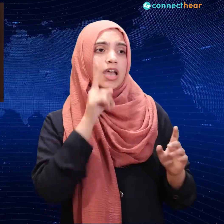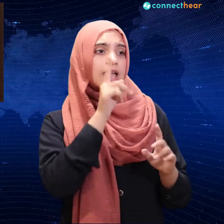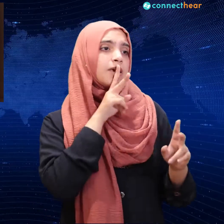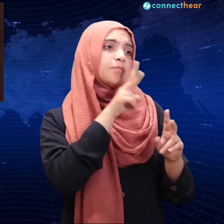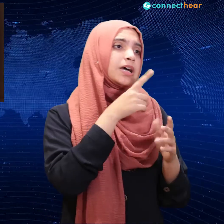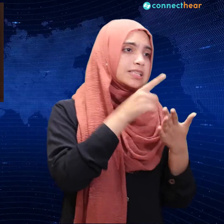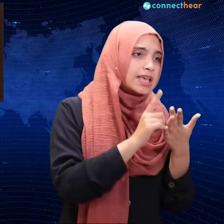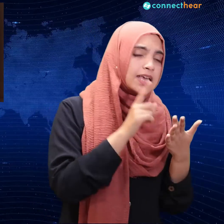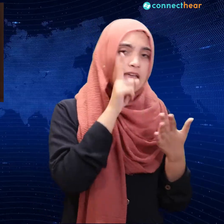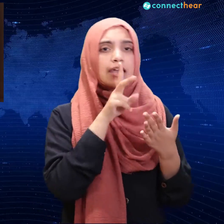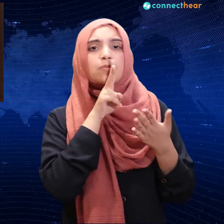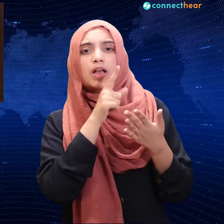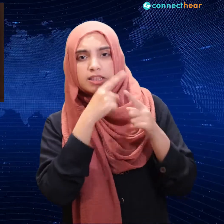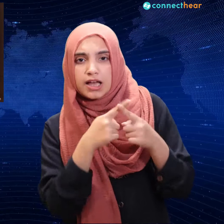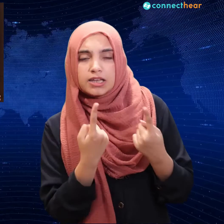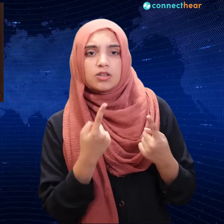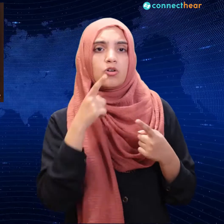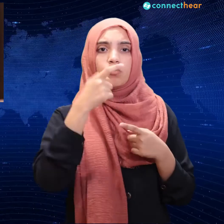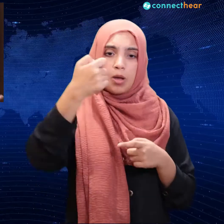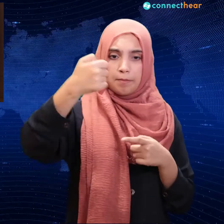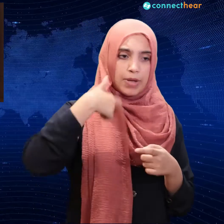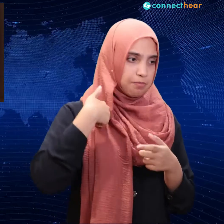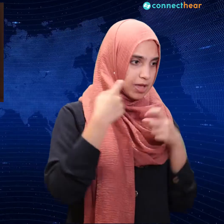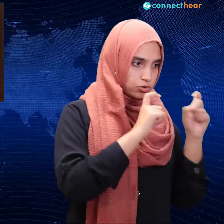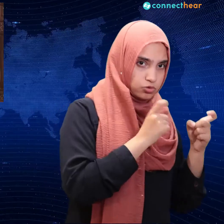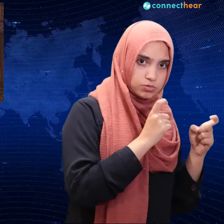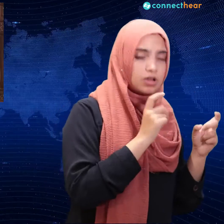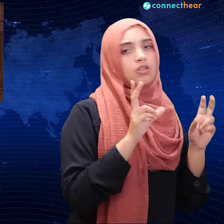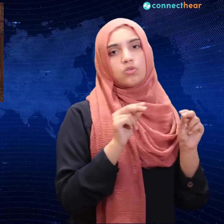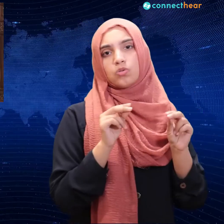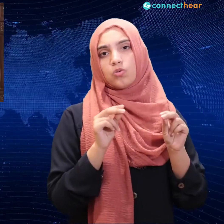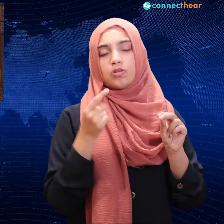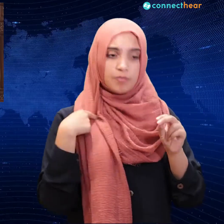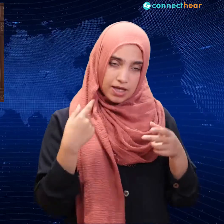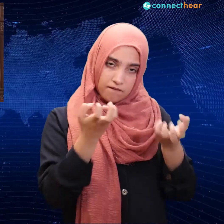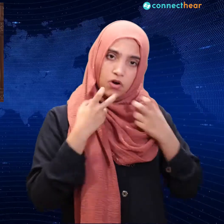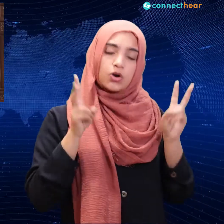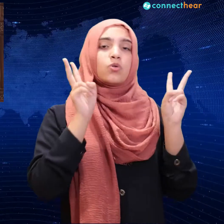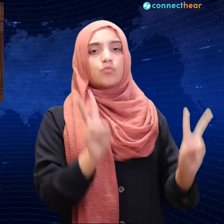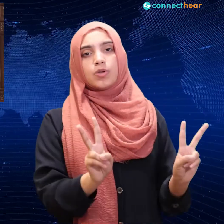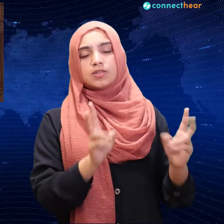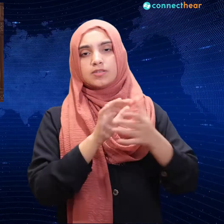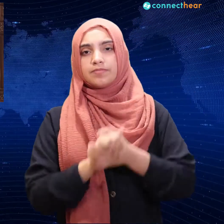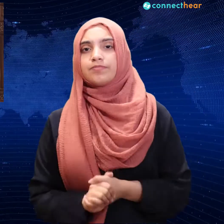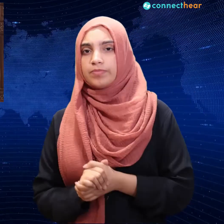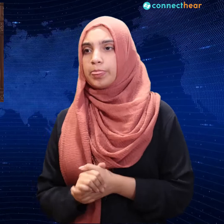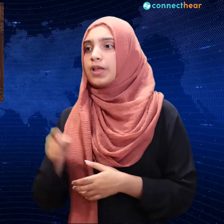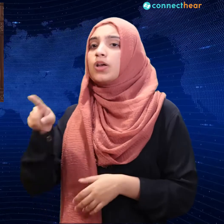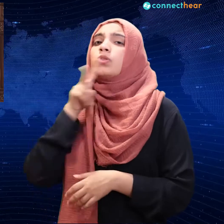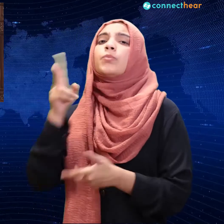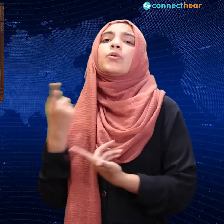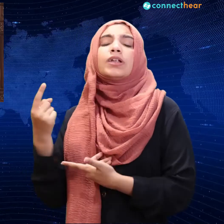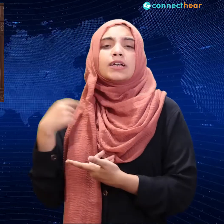relationship where they're paying us to fight. We want a normal relationship. So, responding to the fact that Joe Biden has not